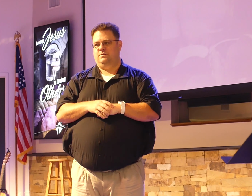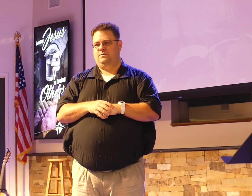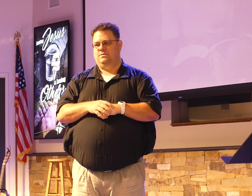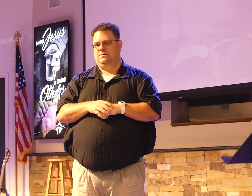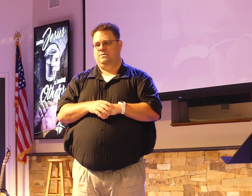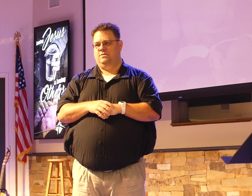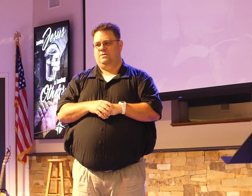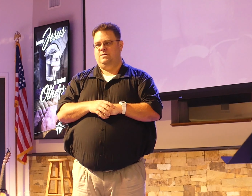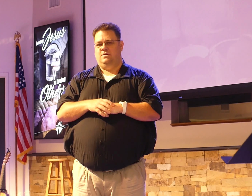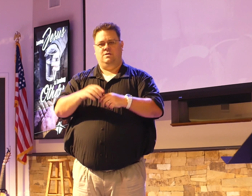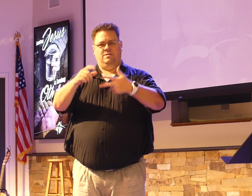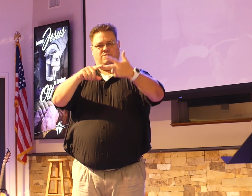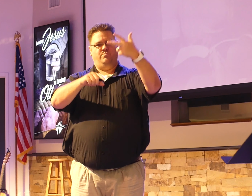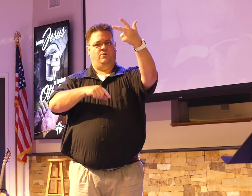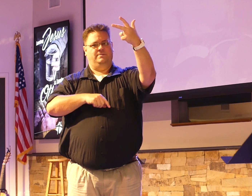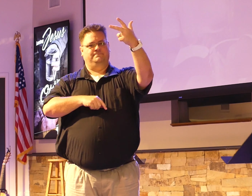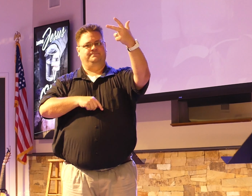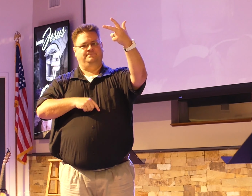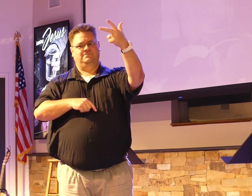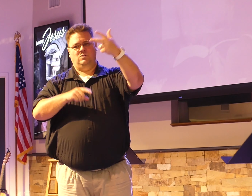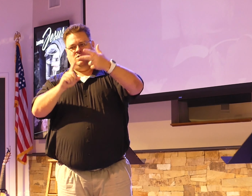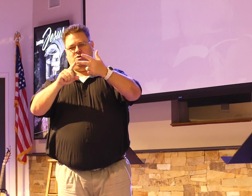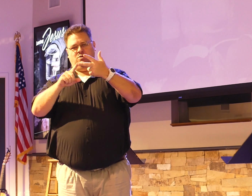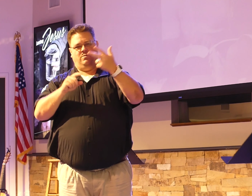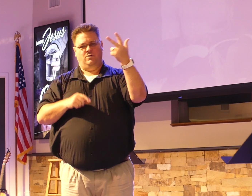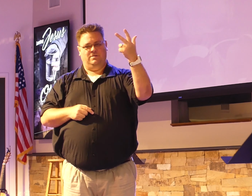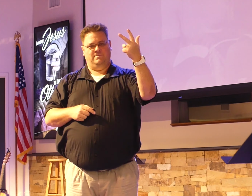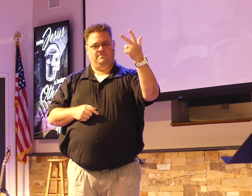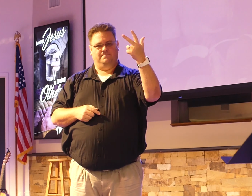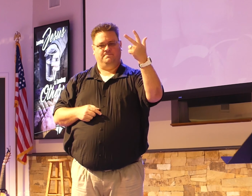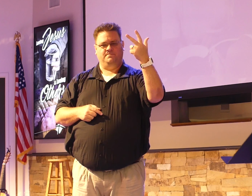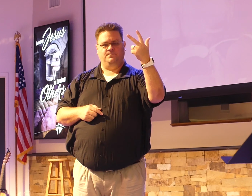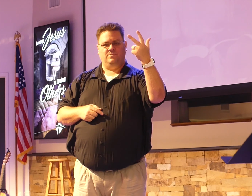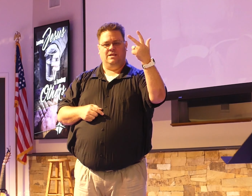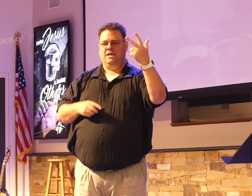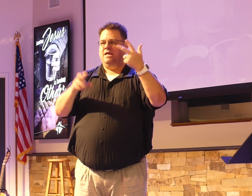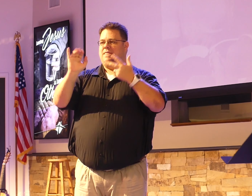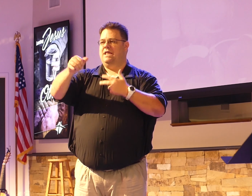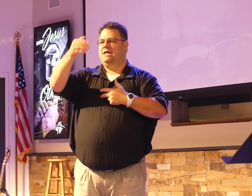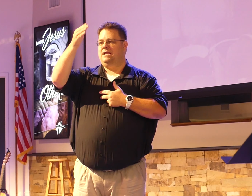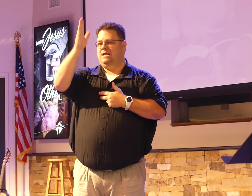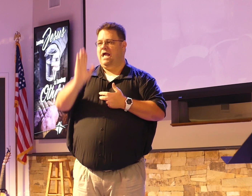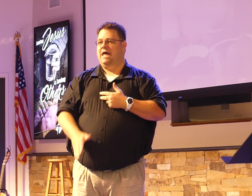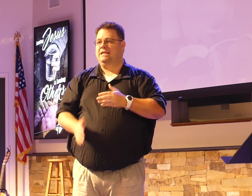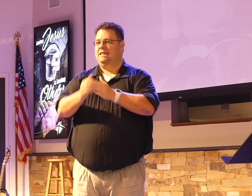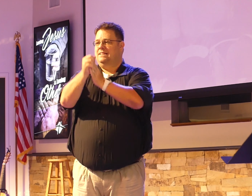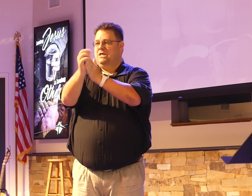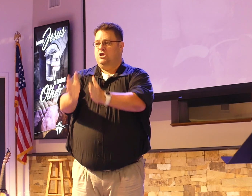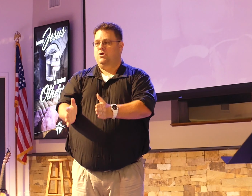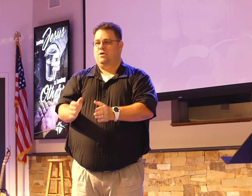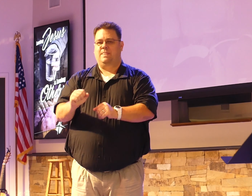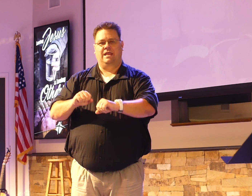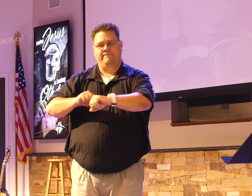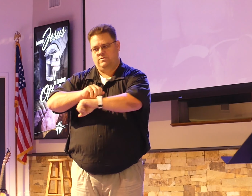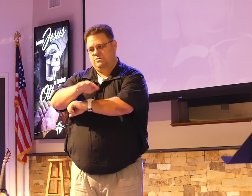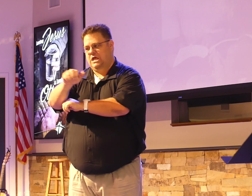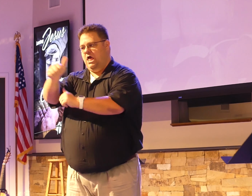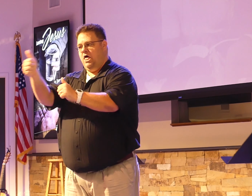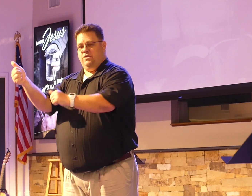you the third point, number three, is that a godly leader who is influencing others for good, their purpose